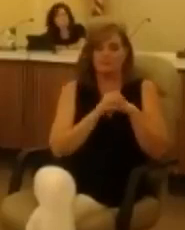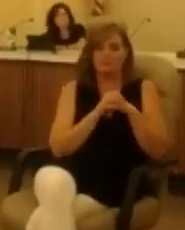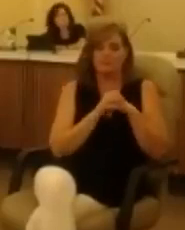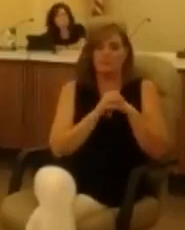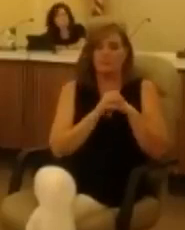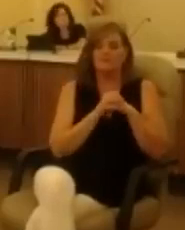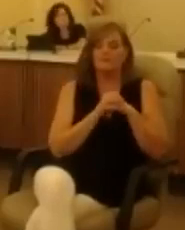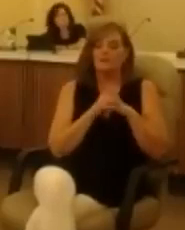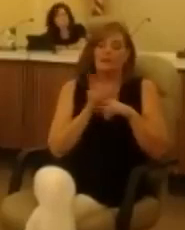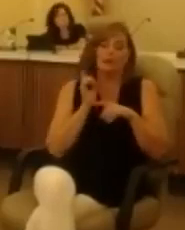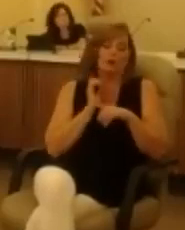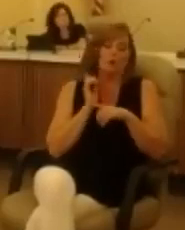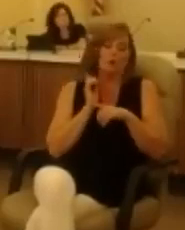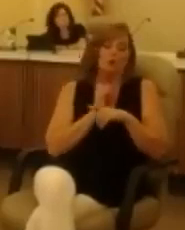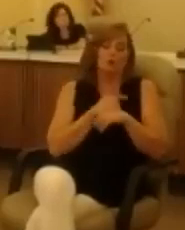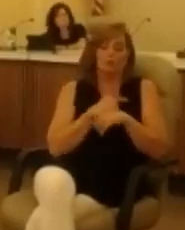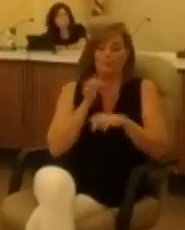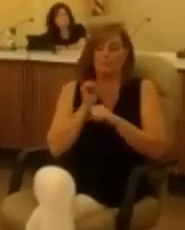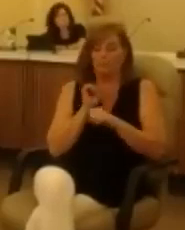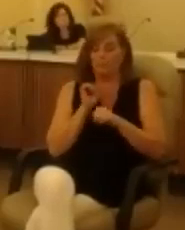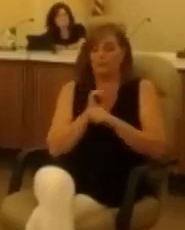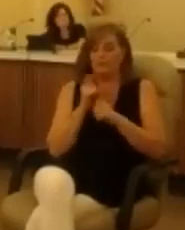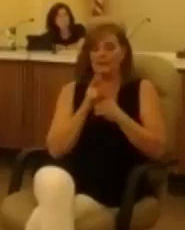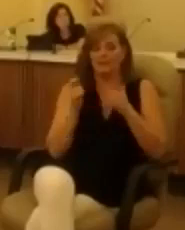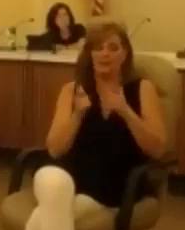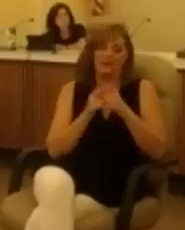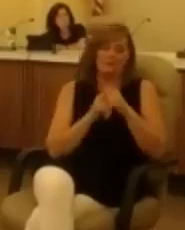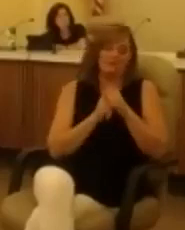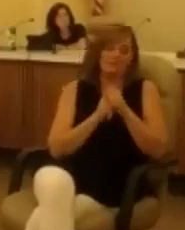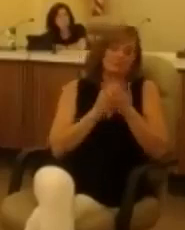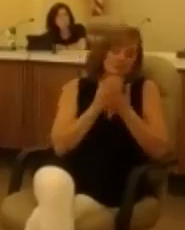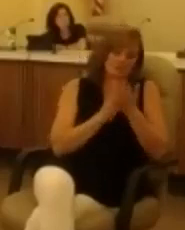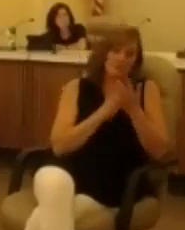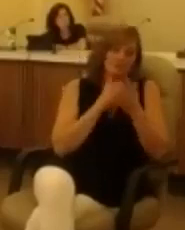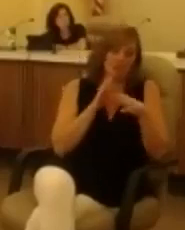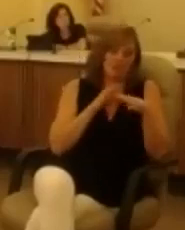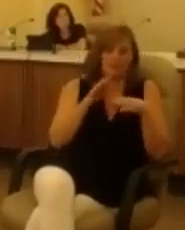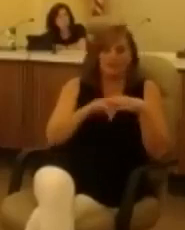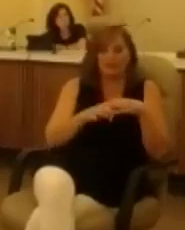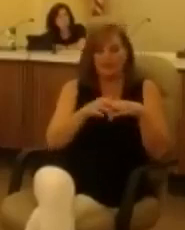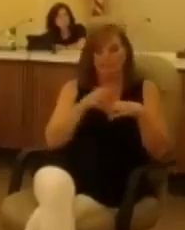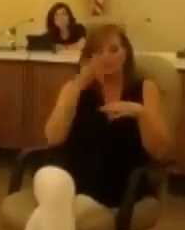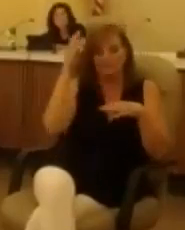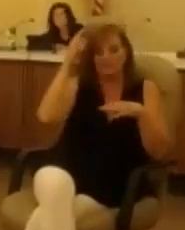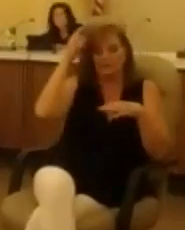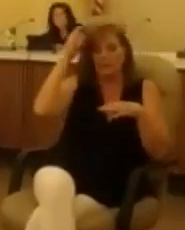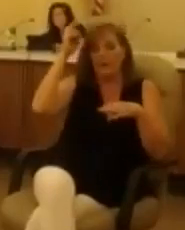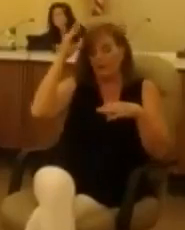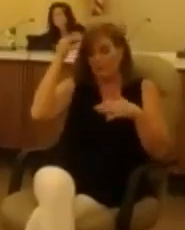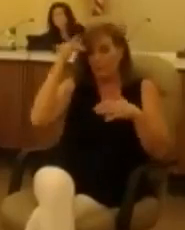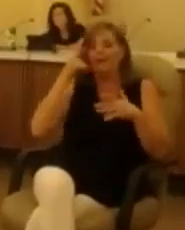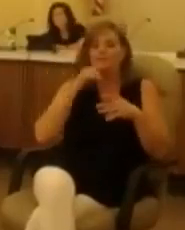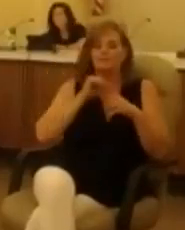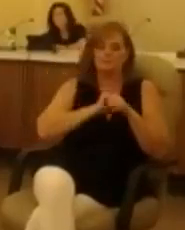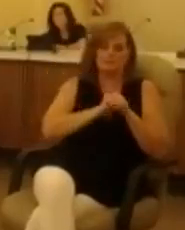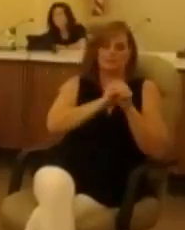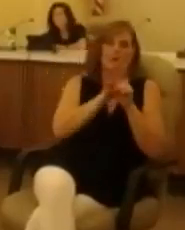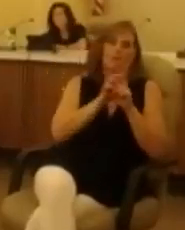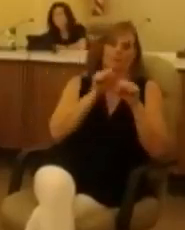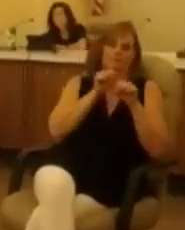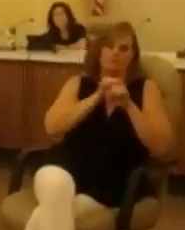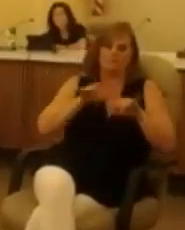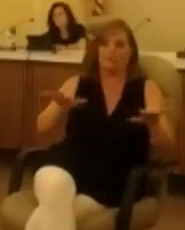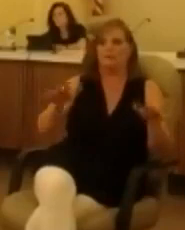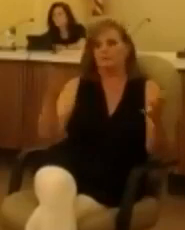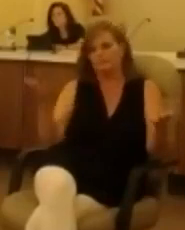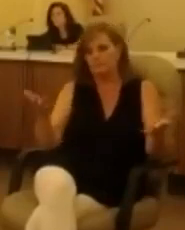You know, we've been working on a bunch of these. Some of it, to be honest, has been delayed because of COVID. Yeah. Some of this probably would have happened earlier in the